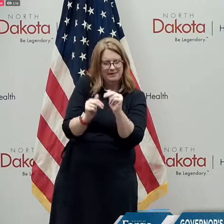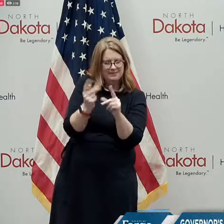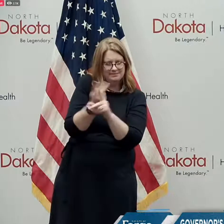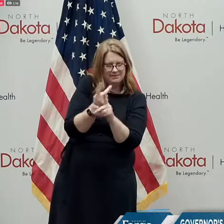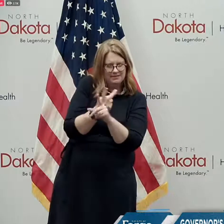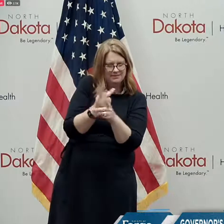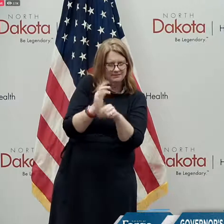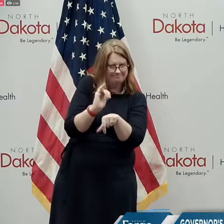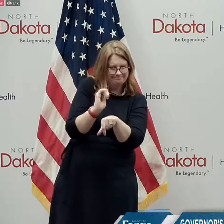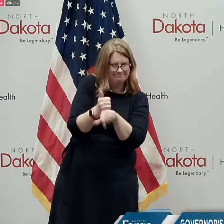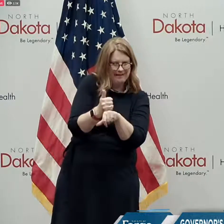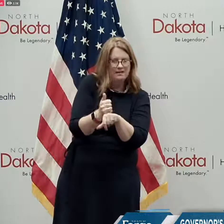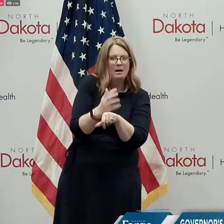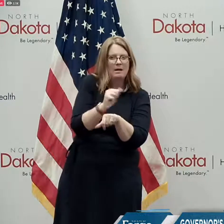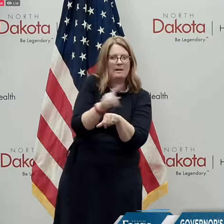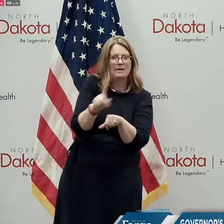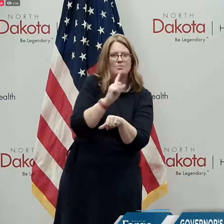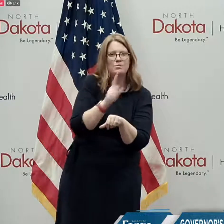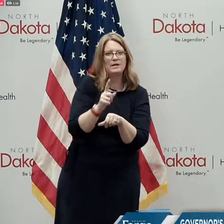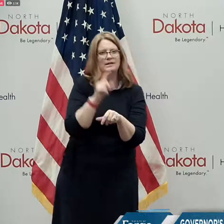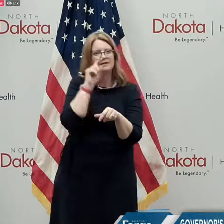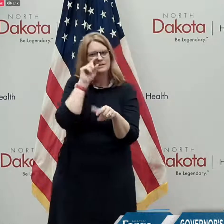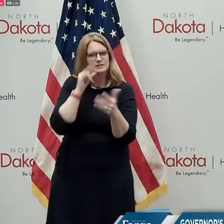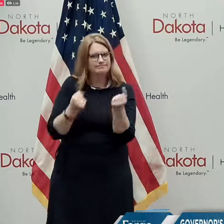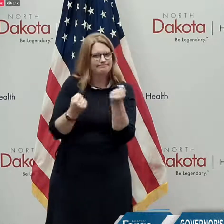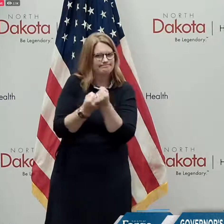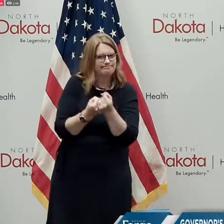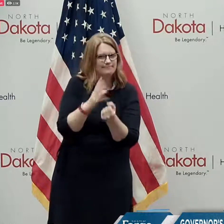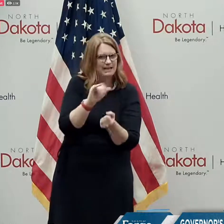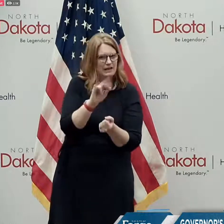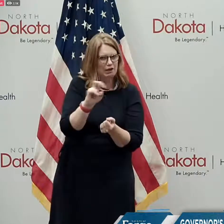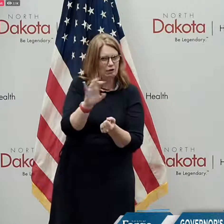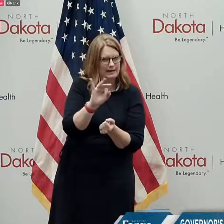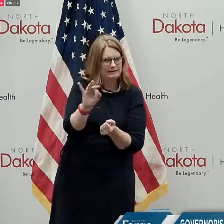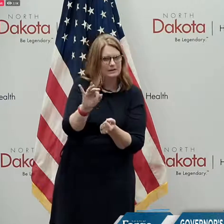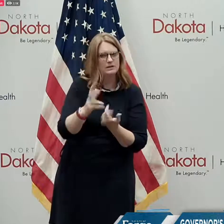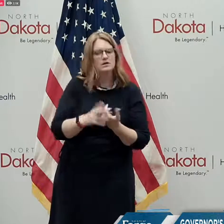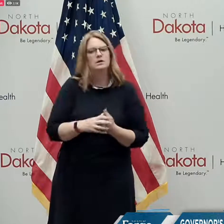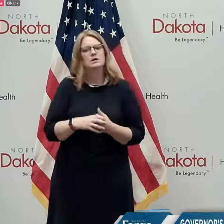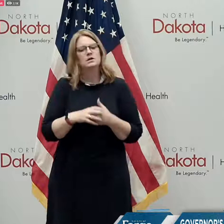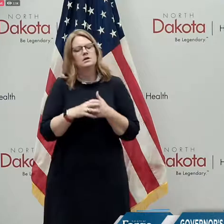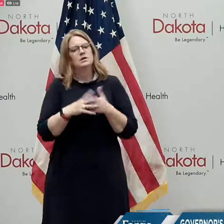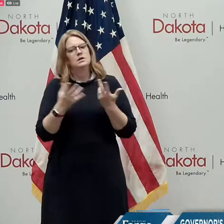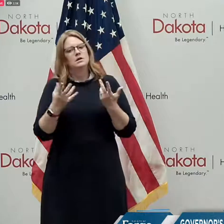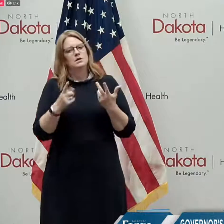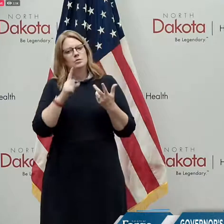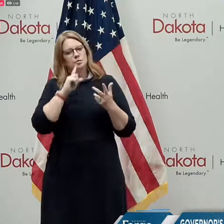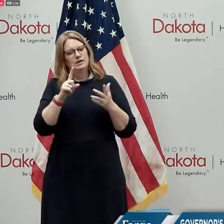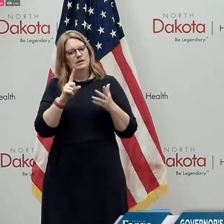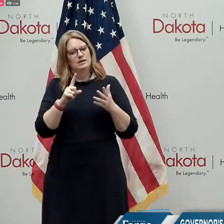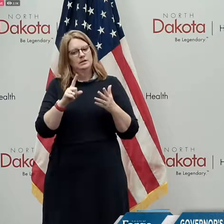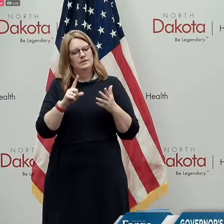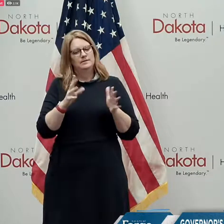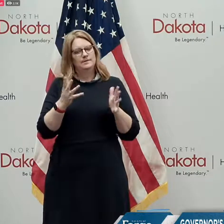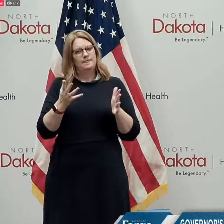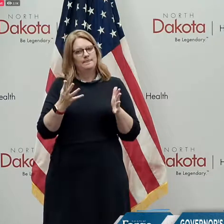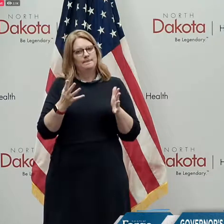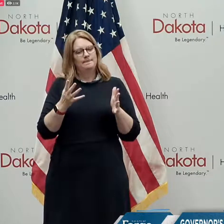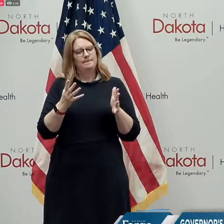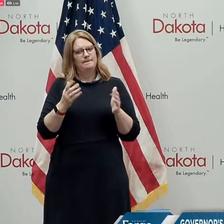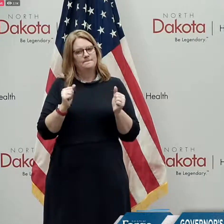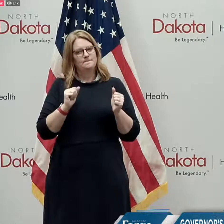to try to combat Care19. So the first iteration of